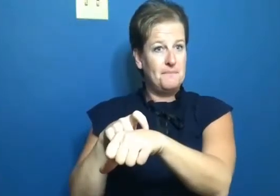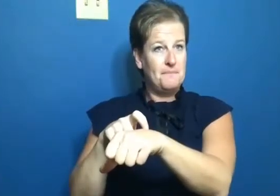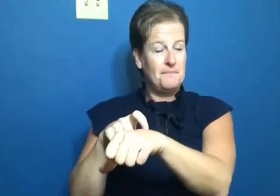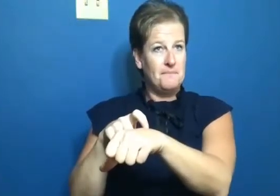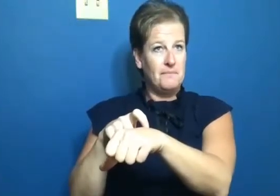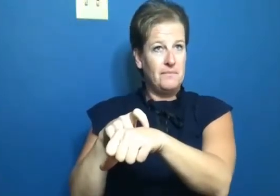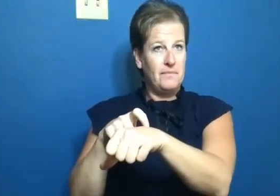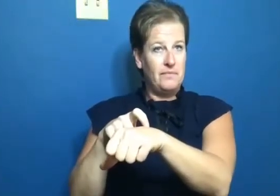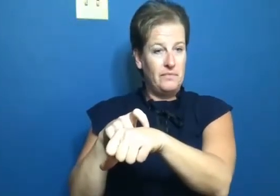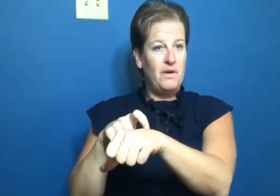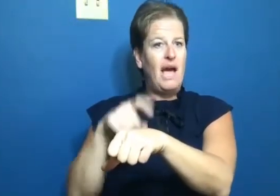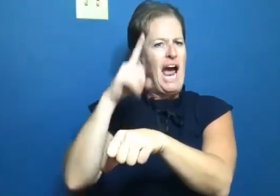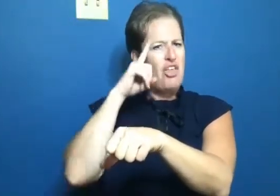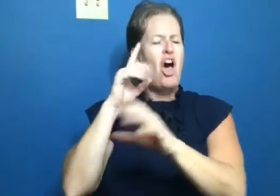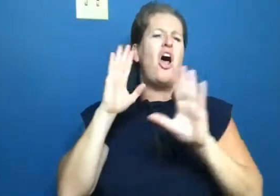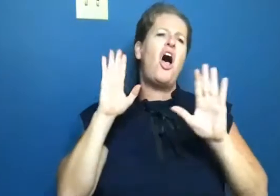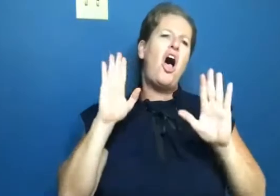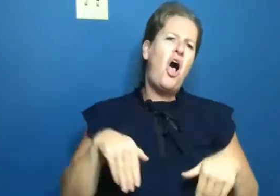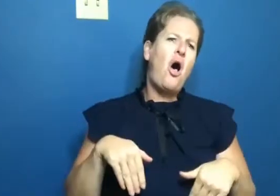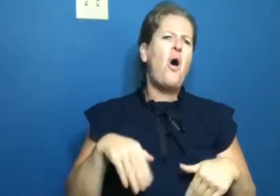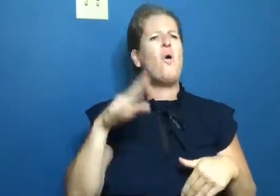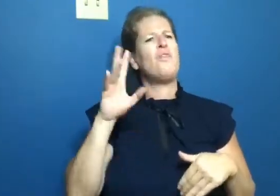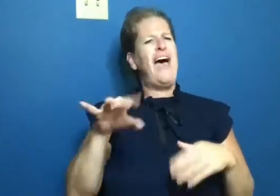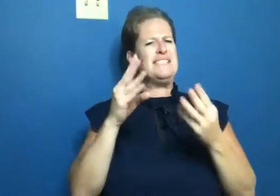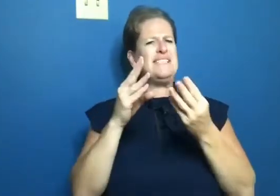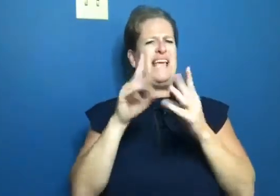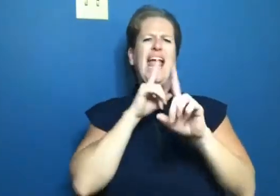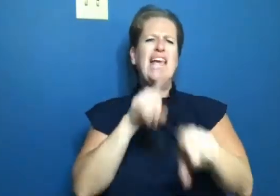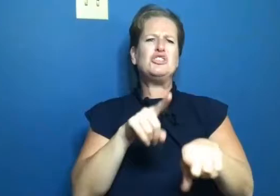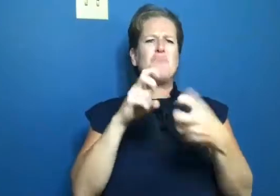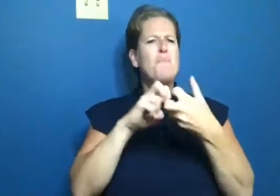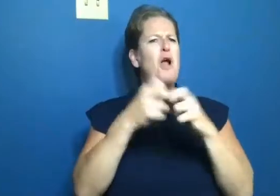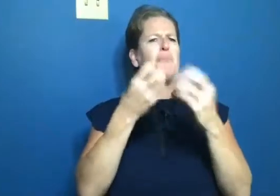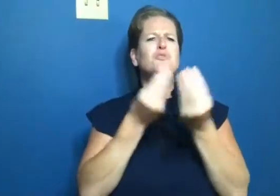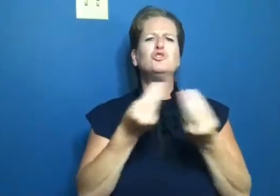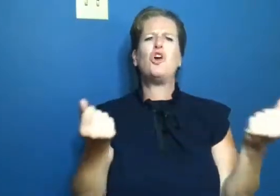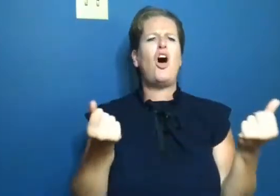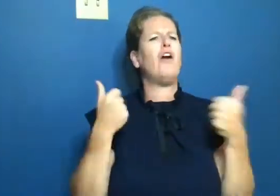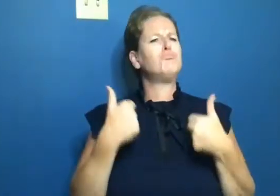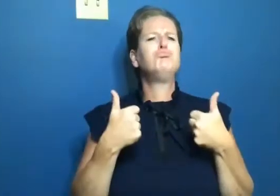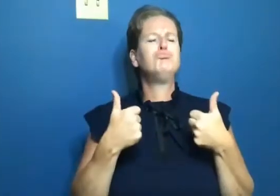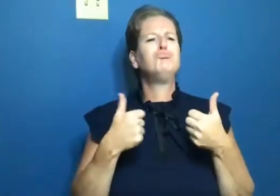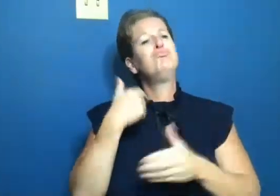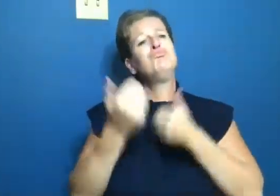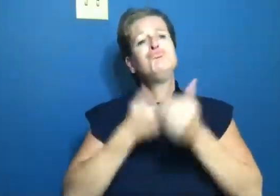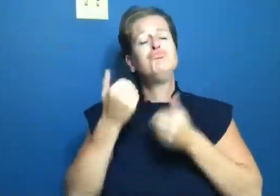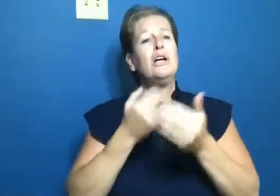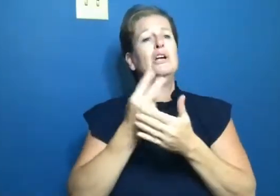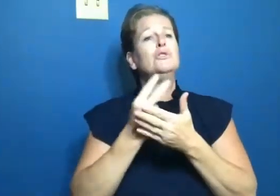all my problems. I thought that was the answer. It took me about 2 or 3 weeks to realize that